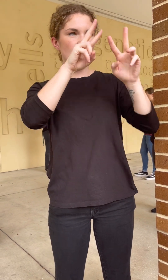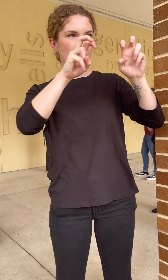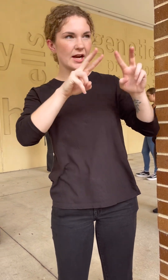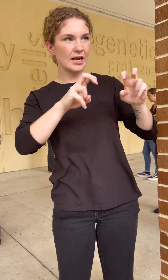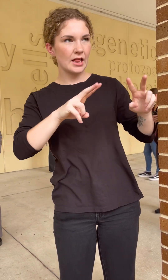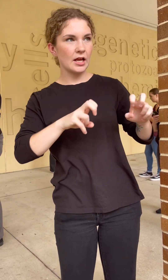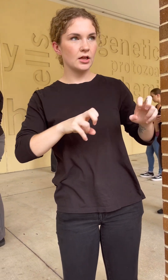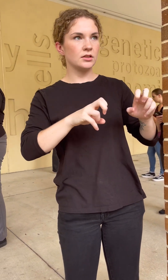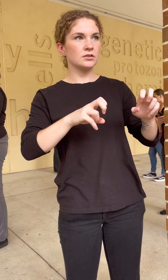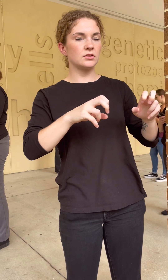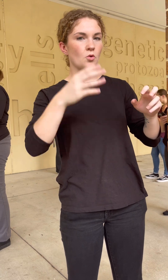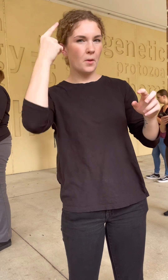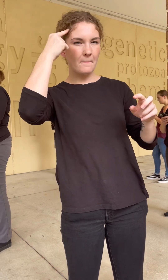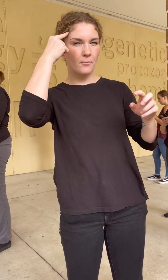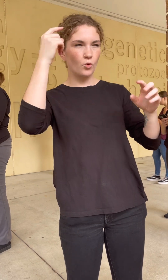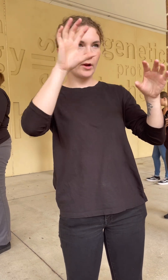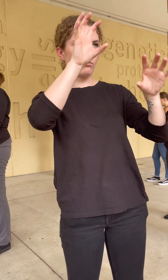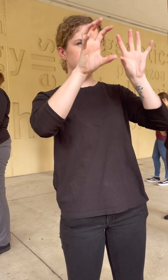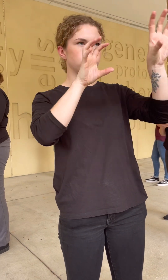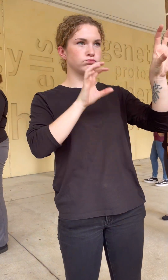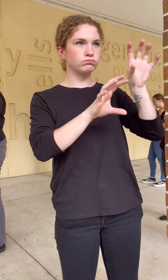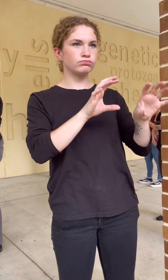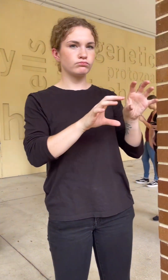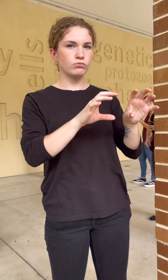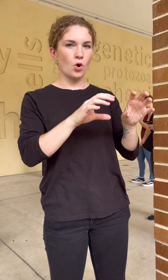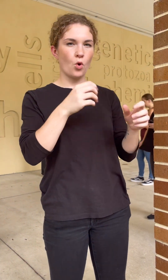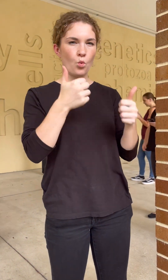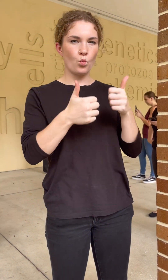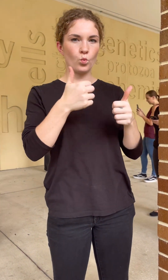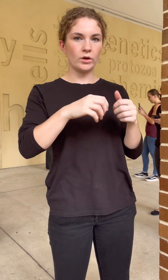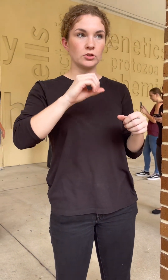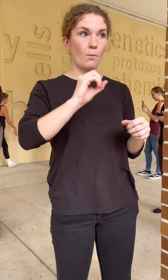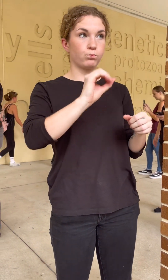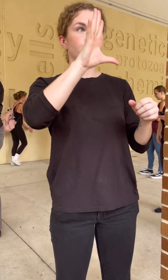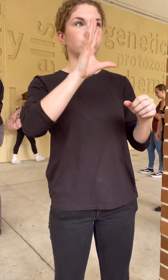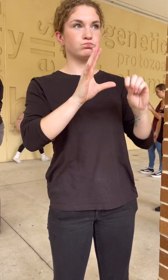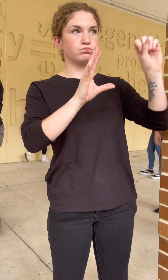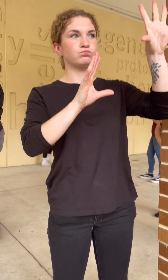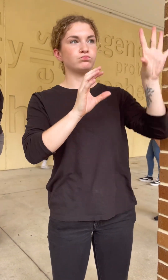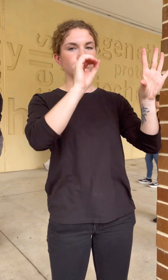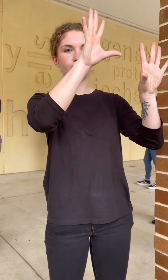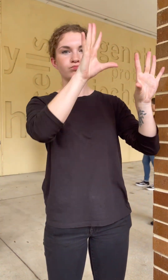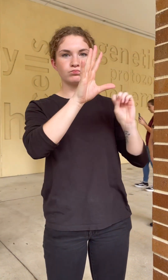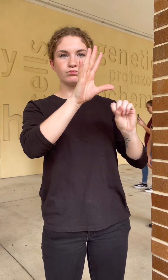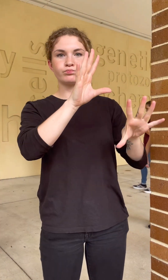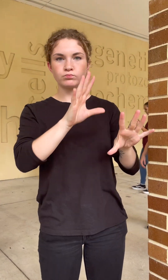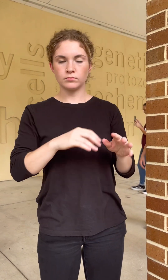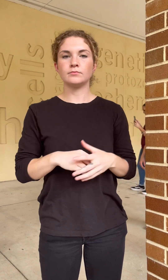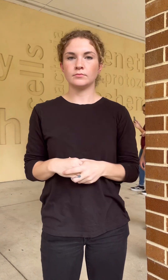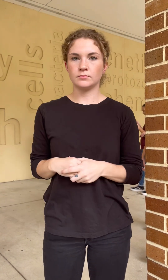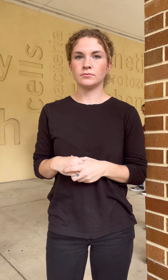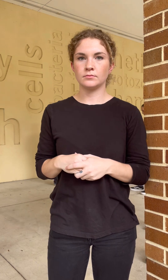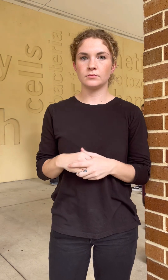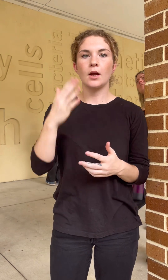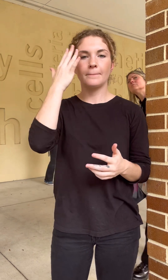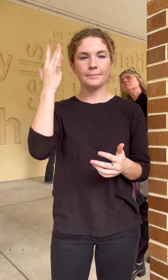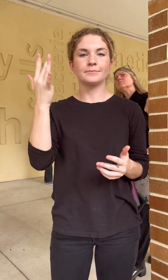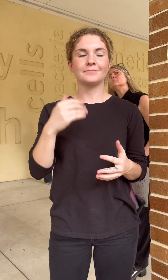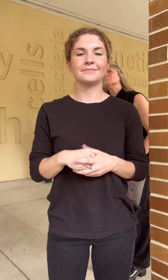anything or any of the programs in that building? Cool. And then just across the globe,